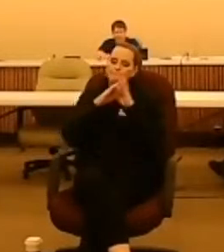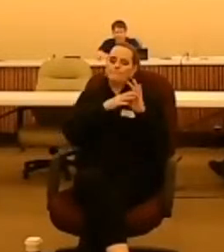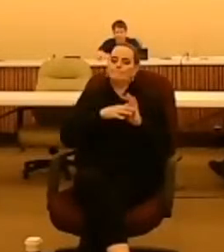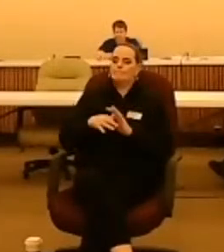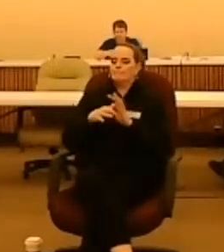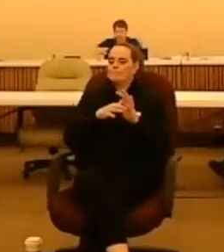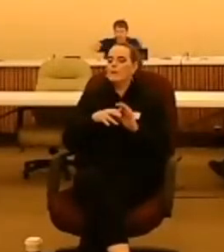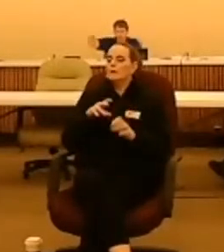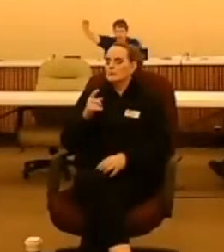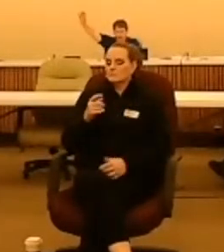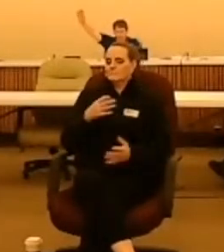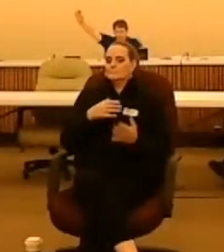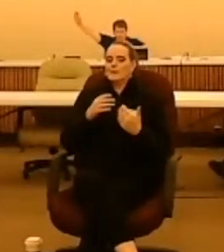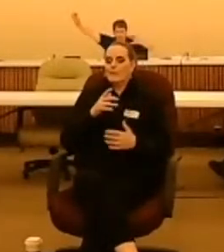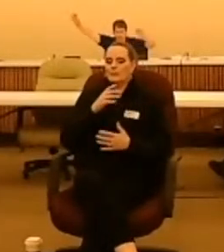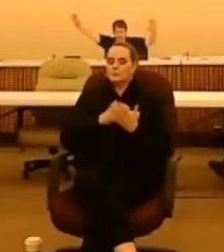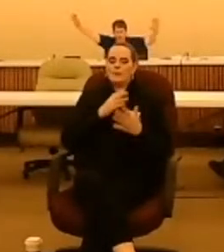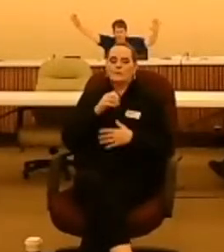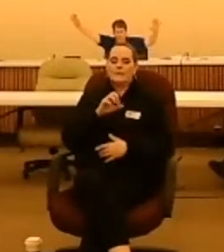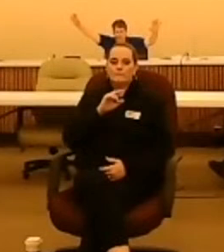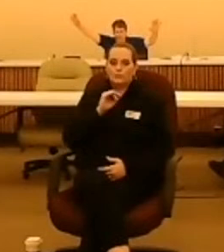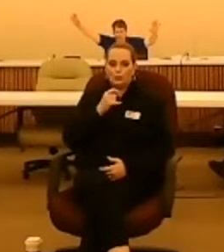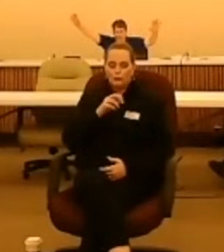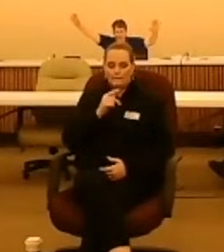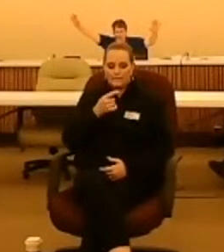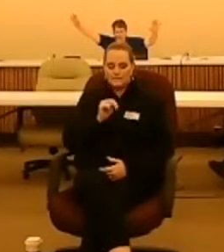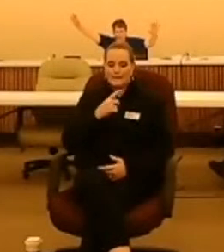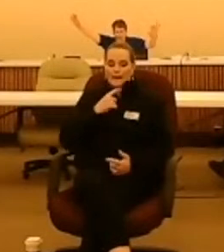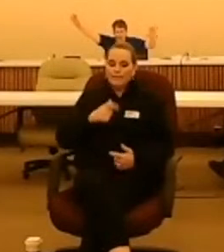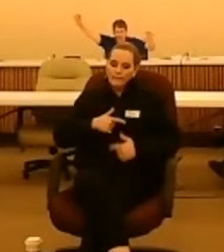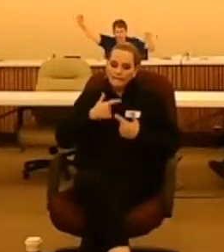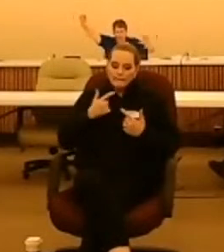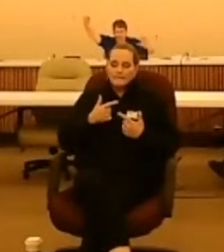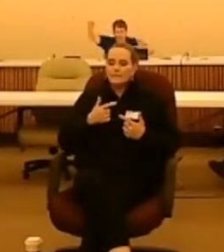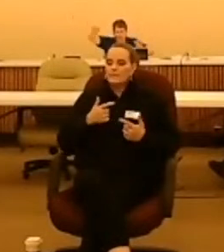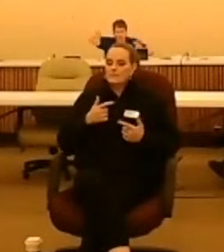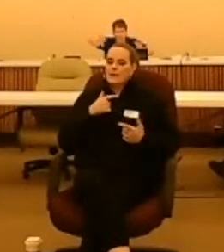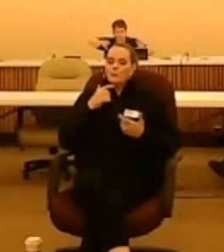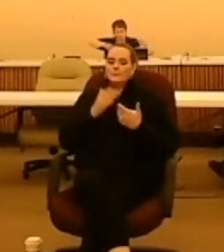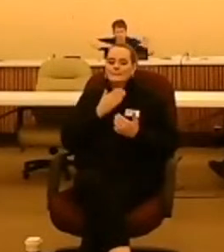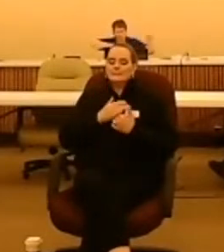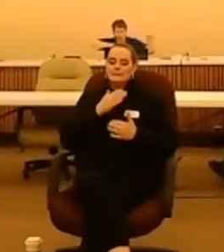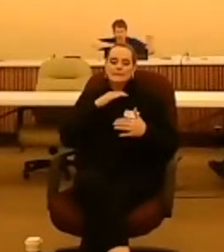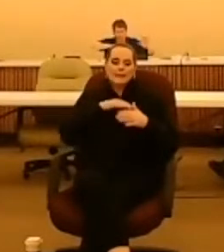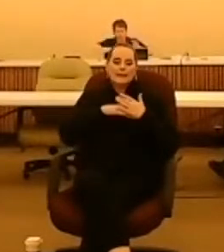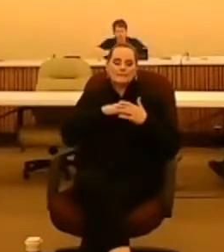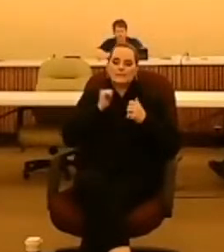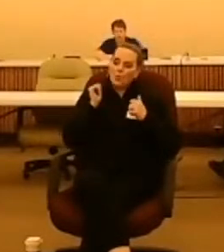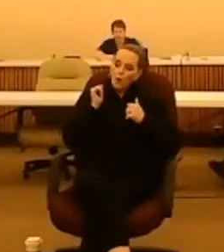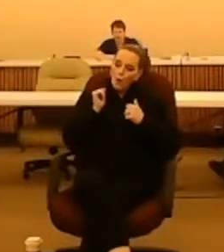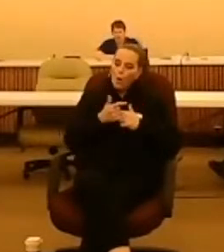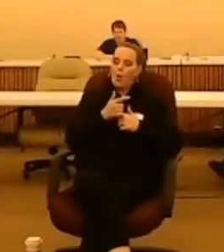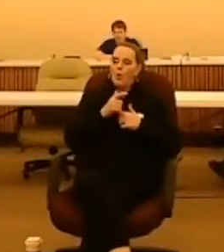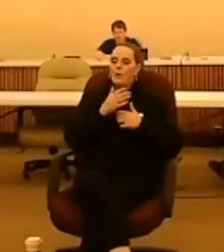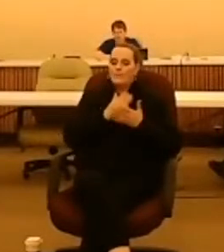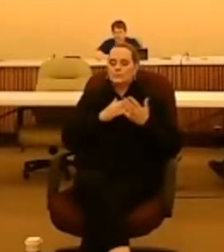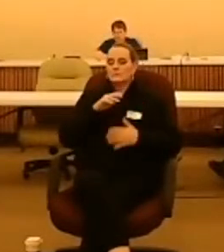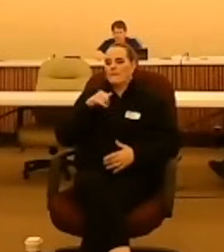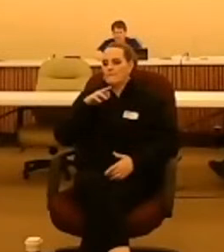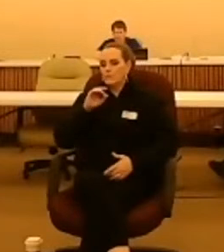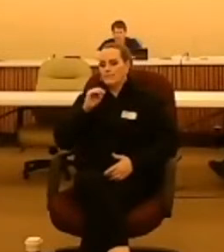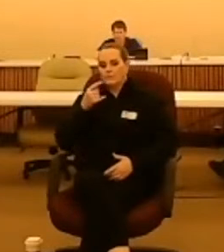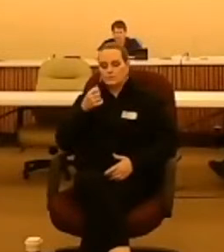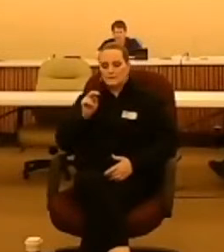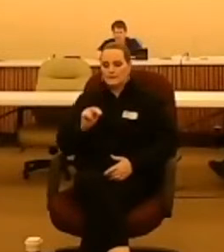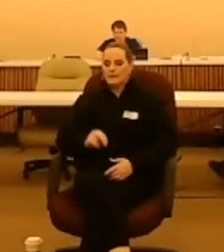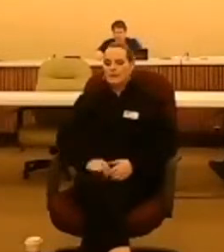that no matter which part of Riverton I lived in, it was very easy to get to other parts of Riverton. Now, the one